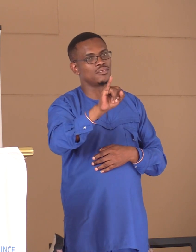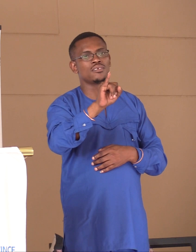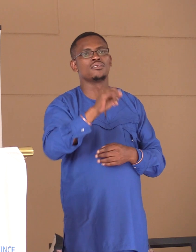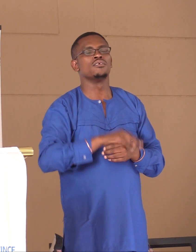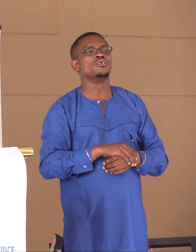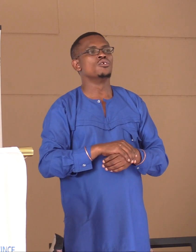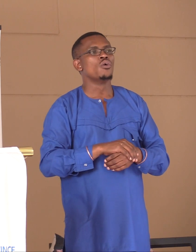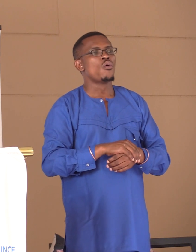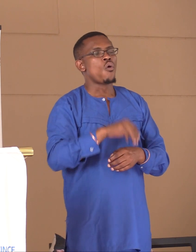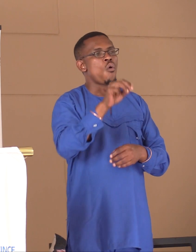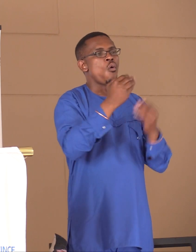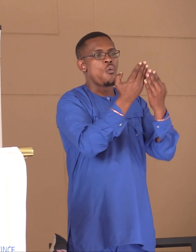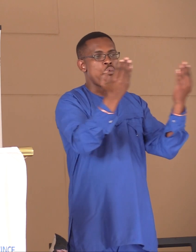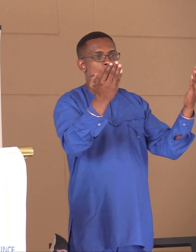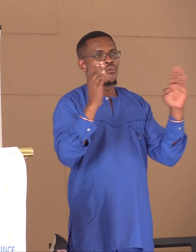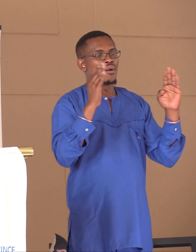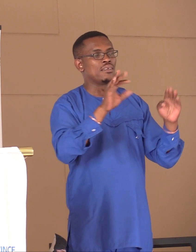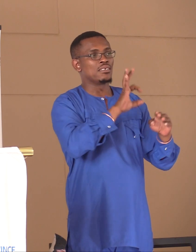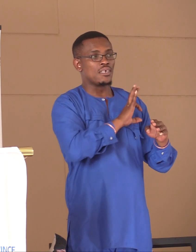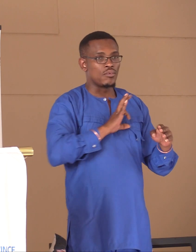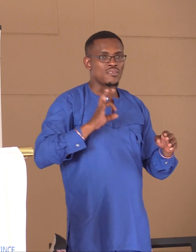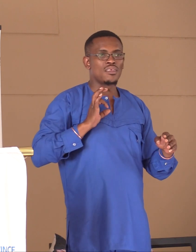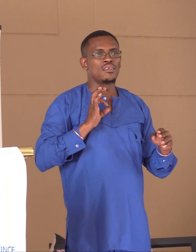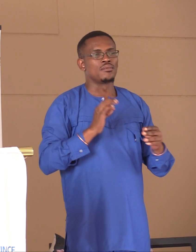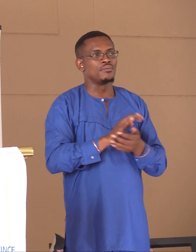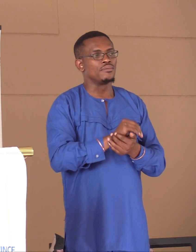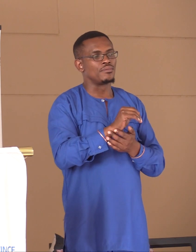Ward Councillor Phalwane,